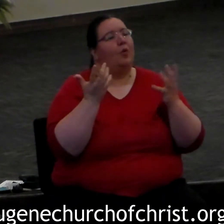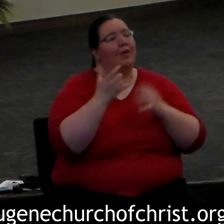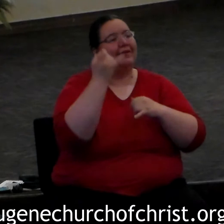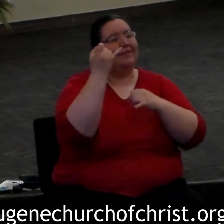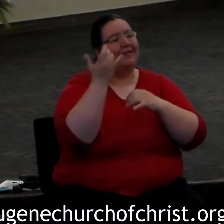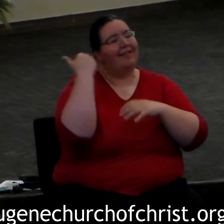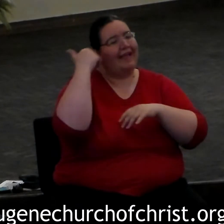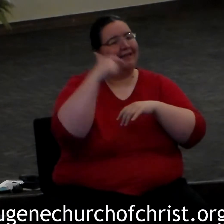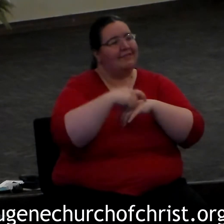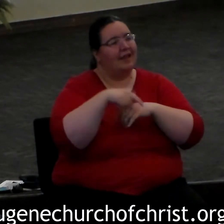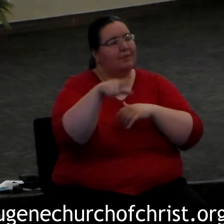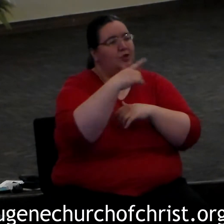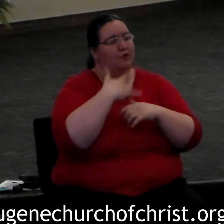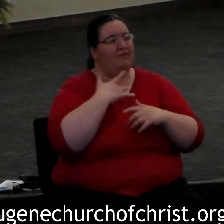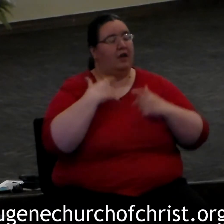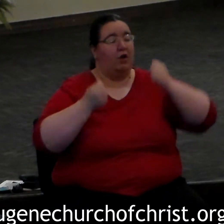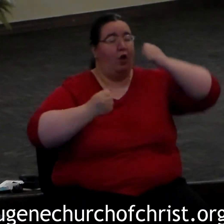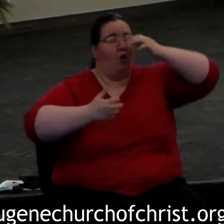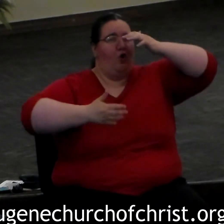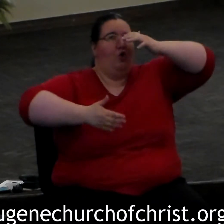We don't get amazed by stuff much anymore, do we?